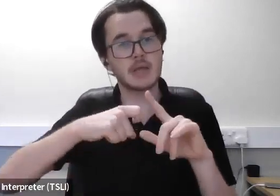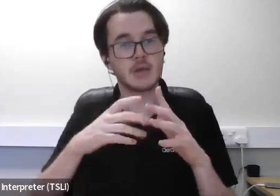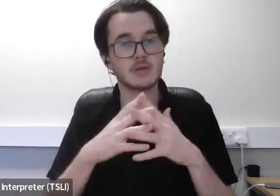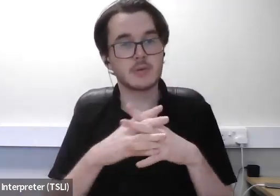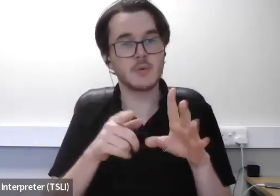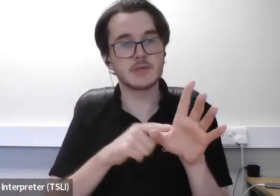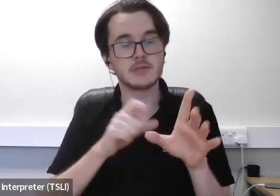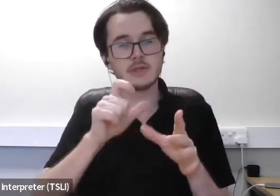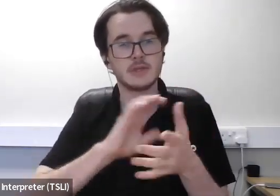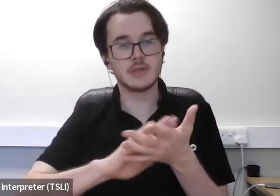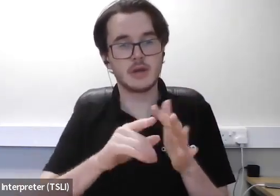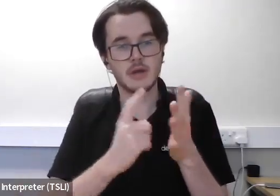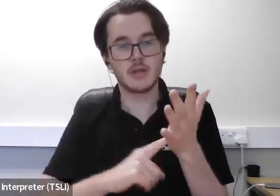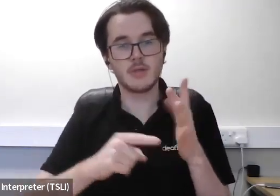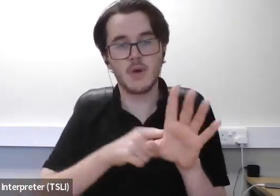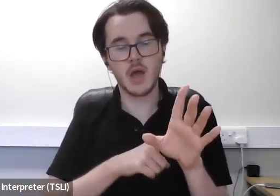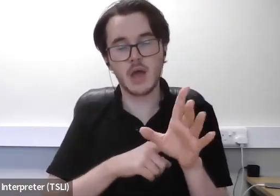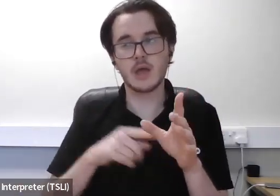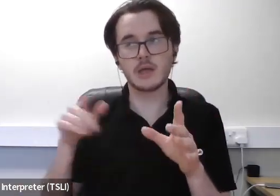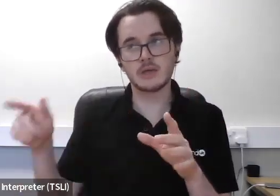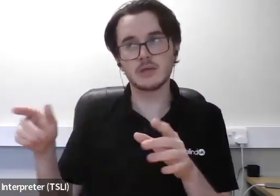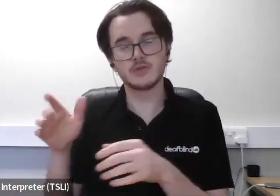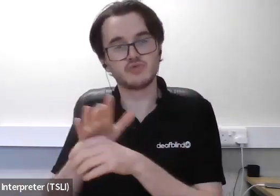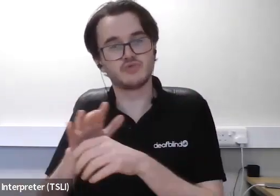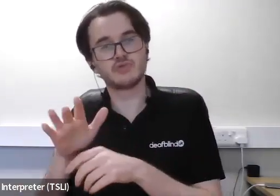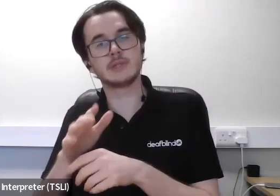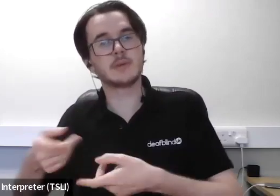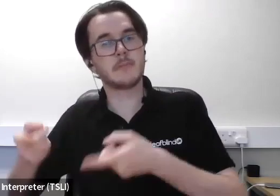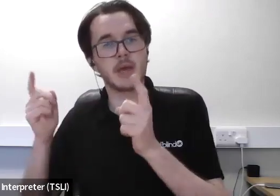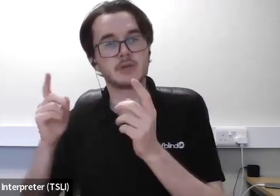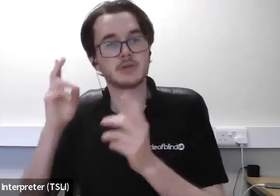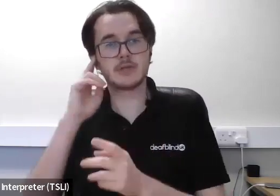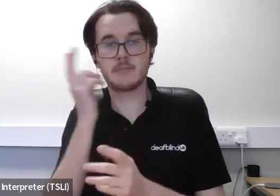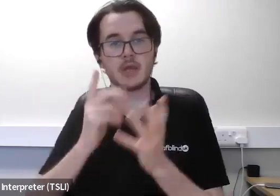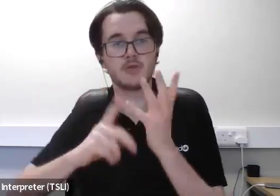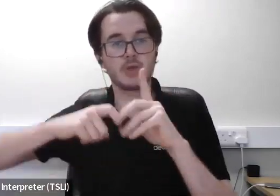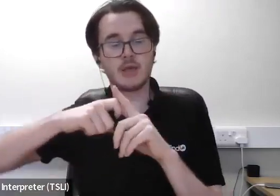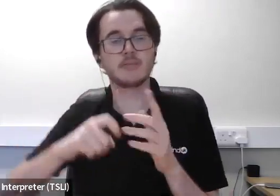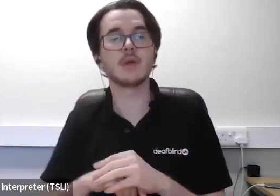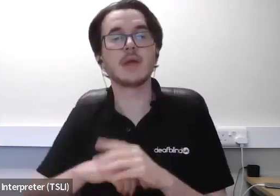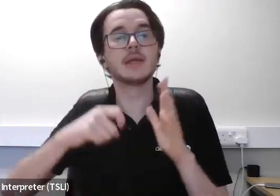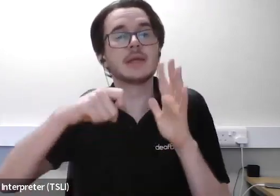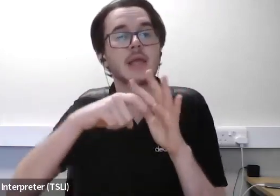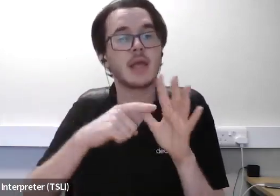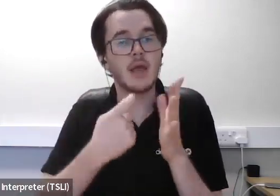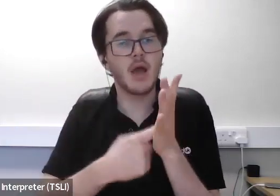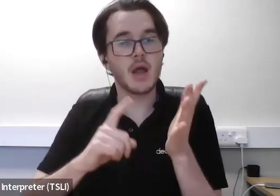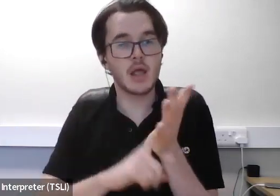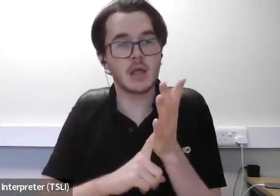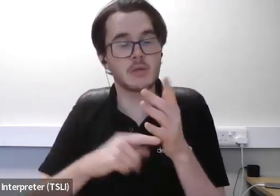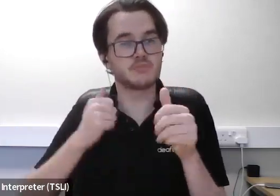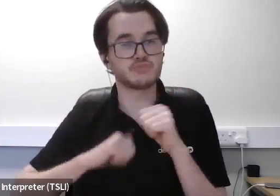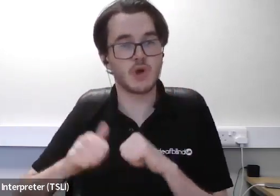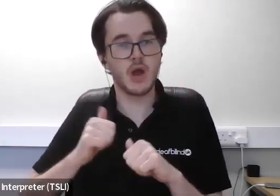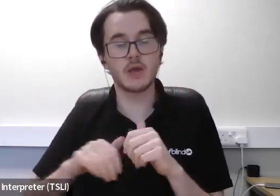DeafBlind UK, and Carl Proud from Leeds Leeds Hearing and Sight Loss Service, or